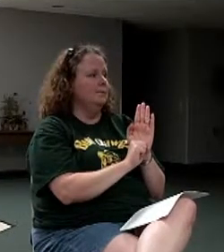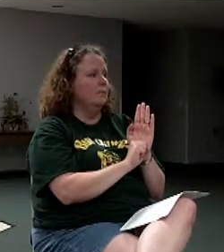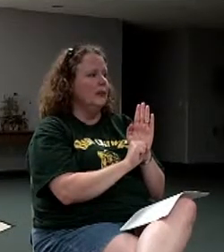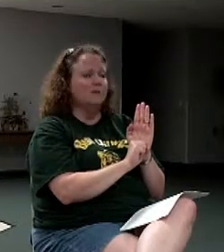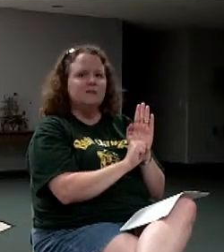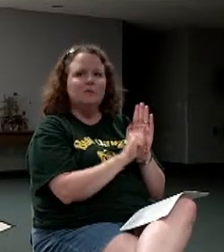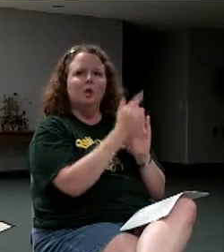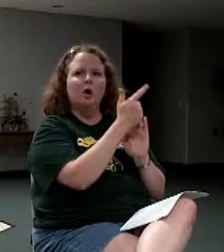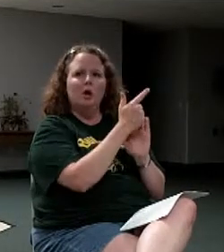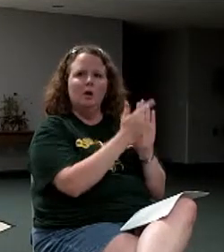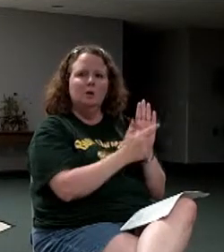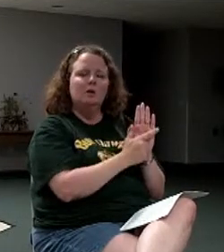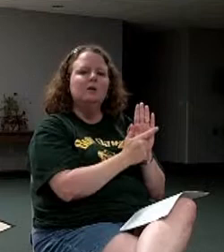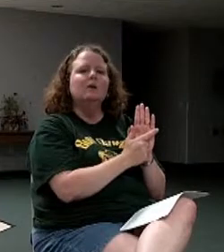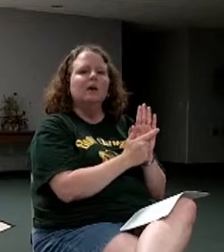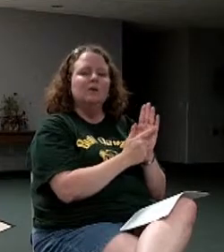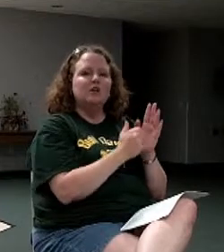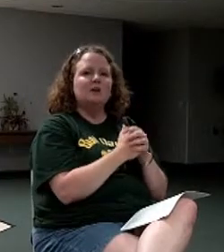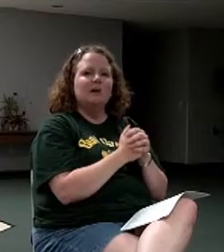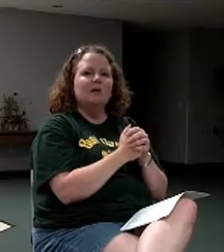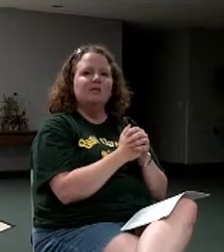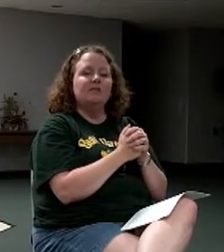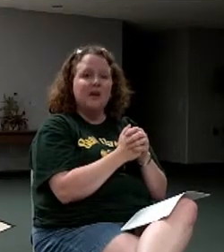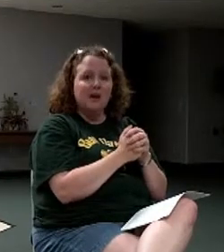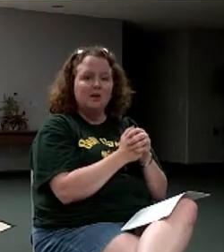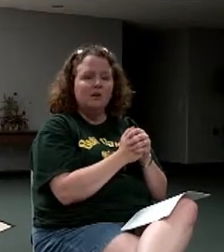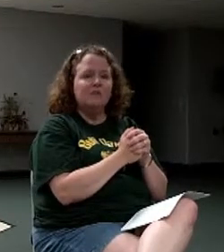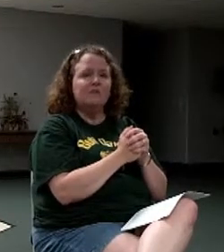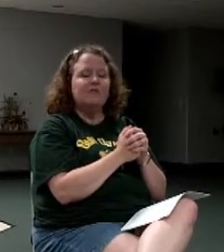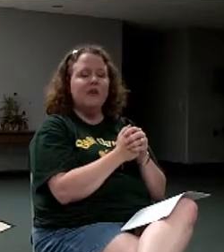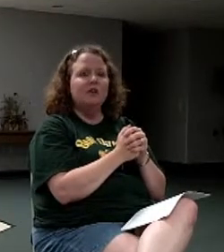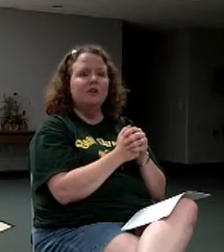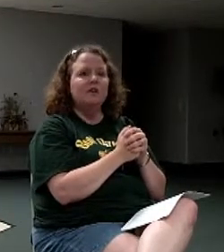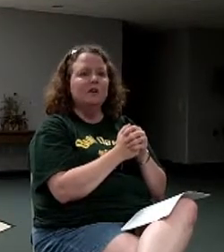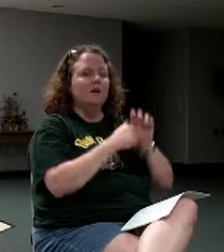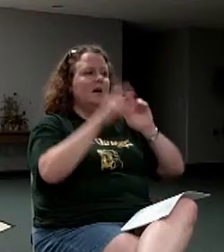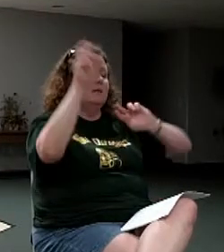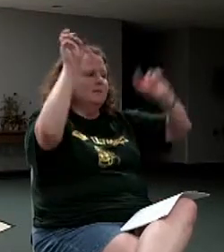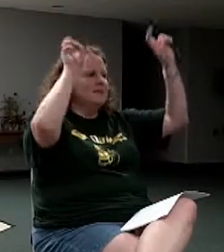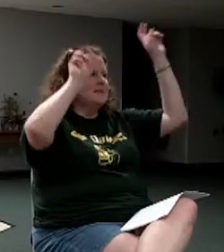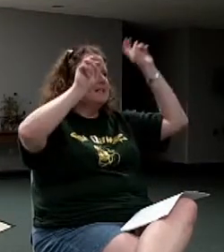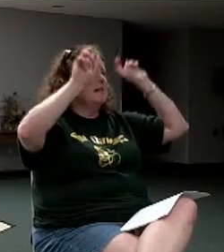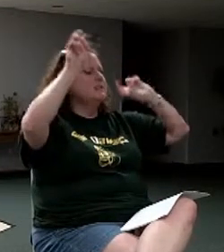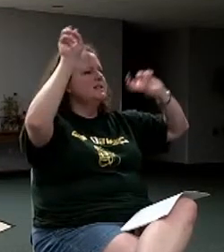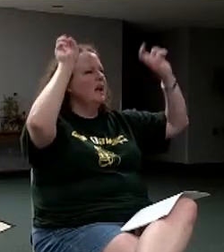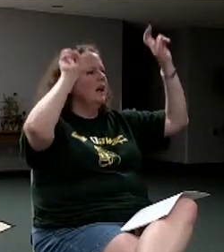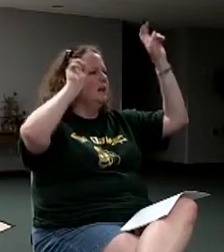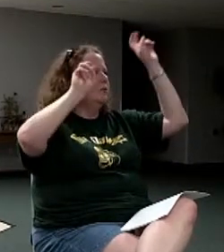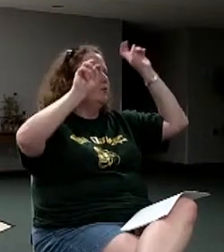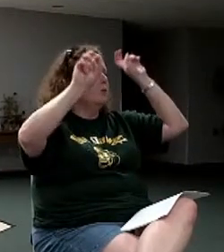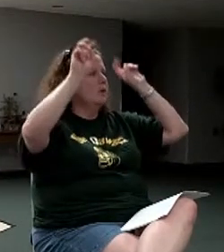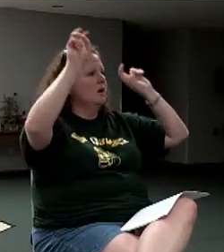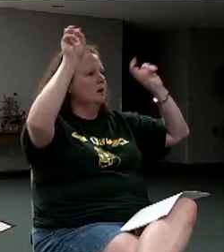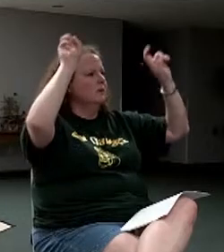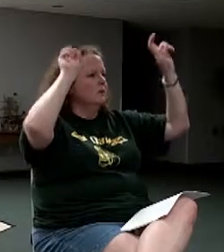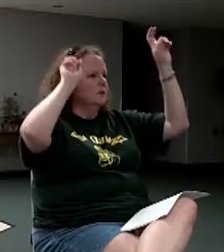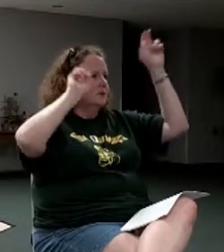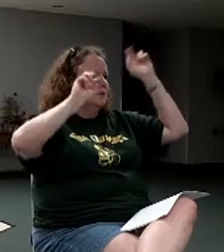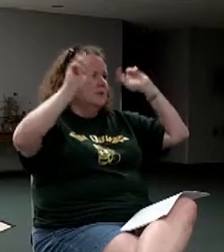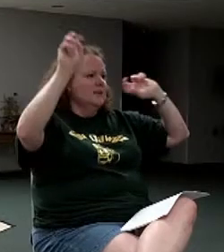What else did law? Okay, we talked about the fair. The fair is the same sign for